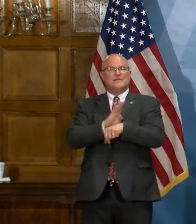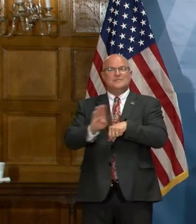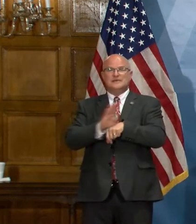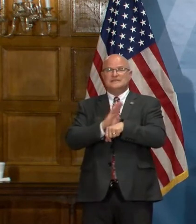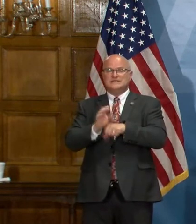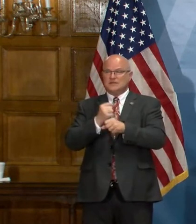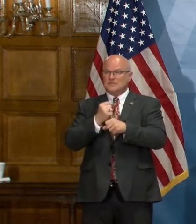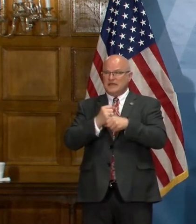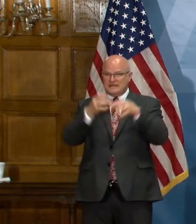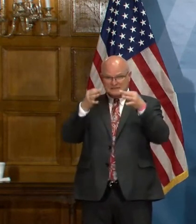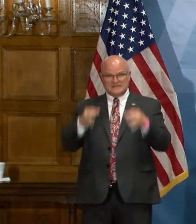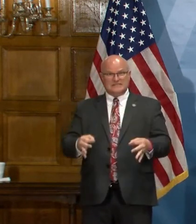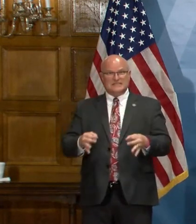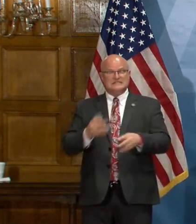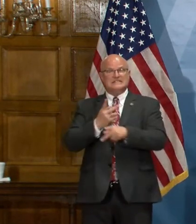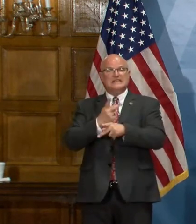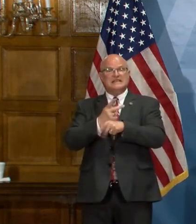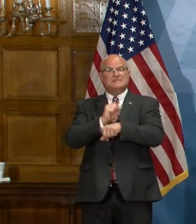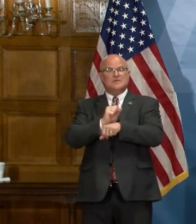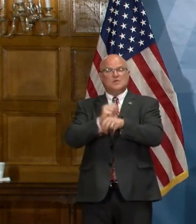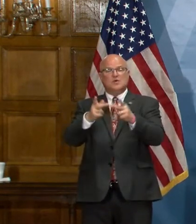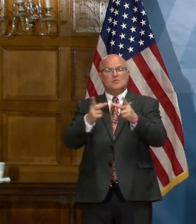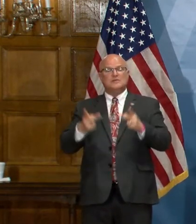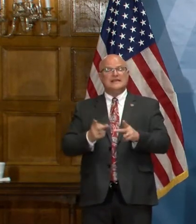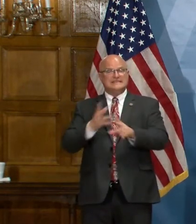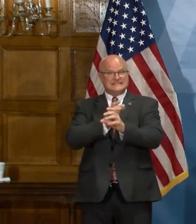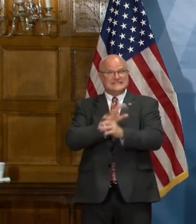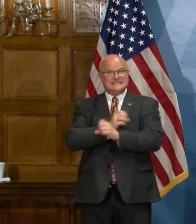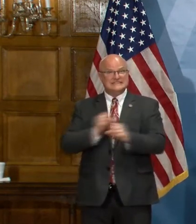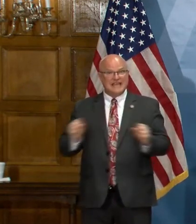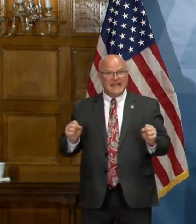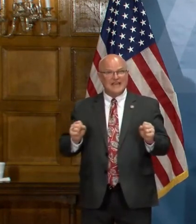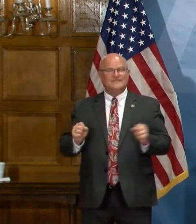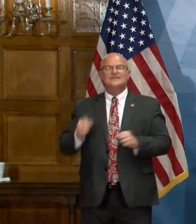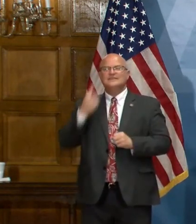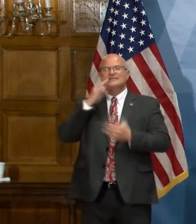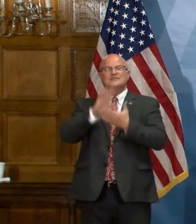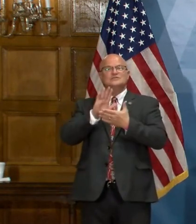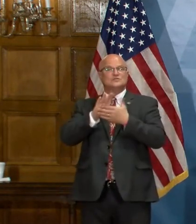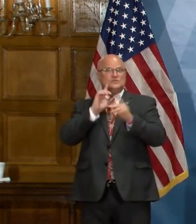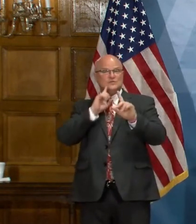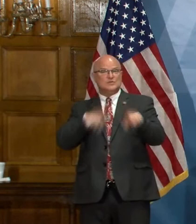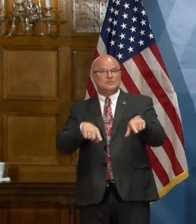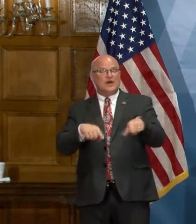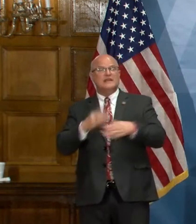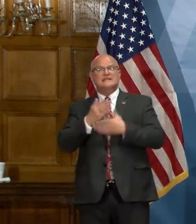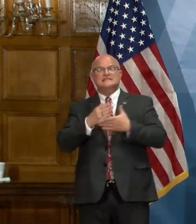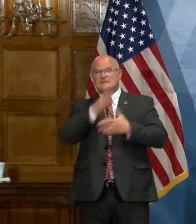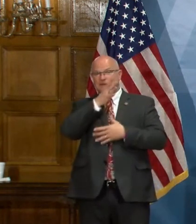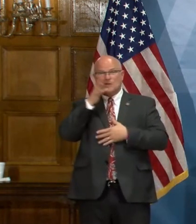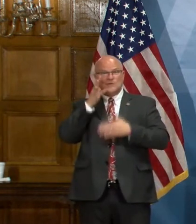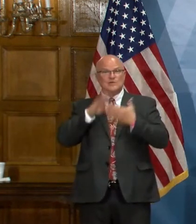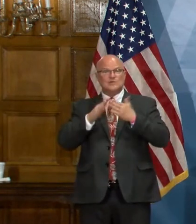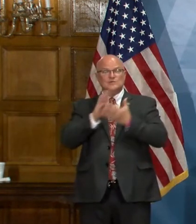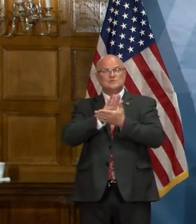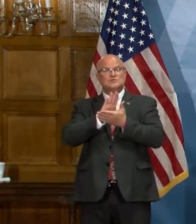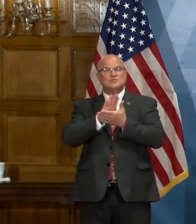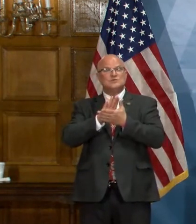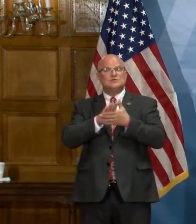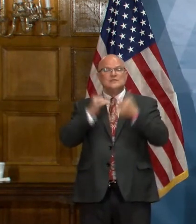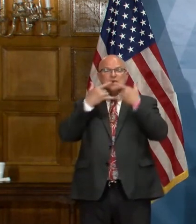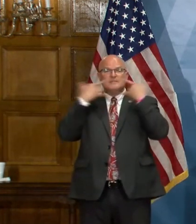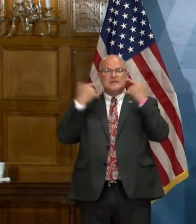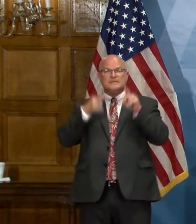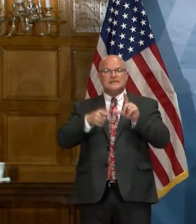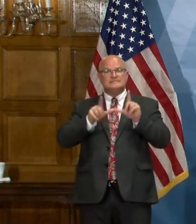businesses are making their decisions to keep their workplace safe. You see schools responding. Some of the rural schools are lifting the